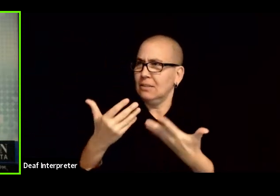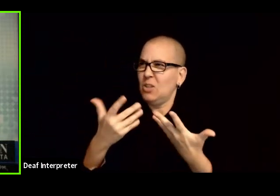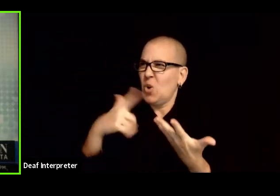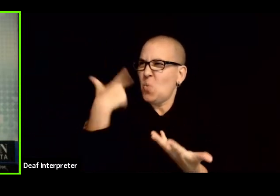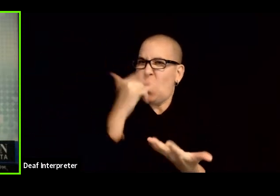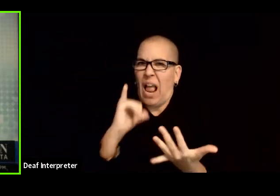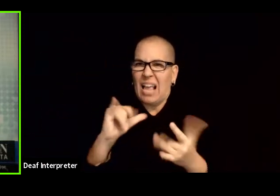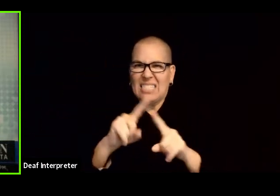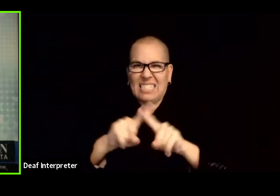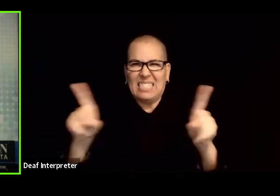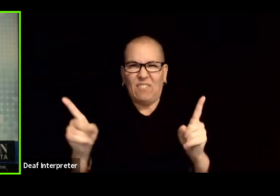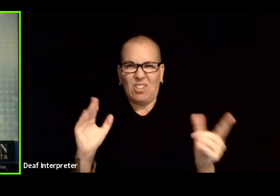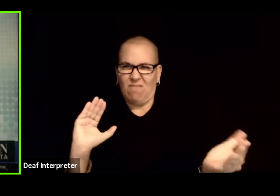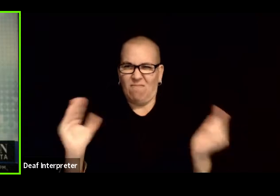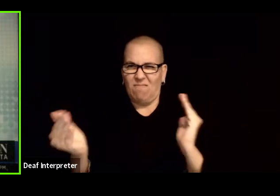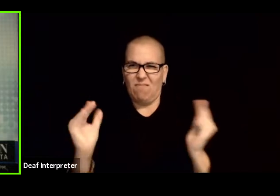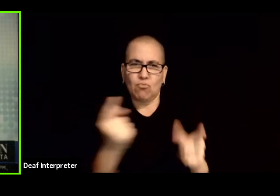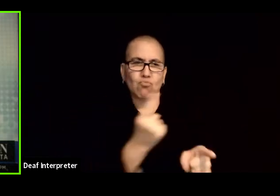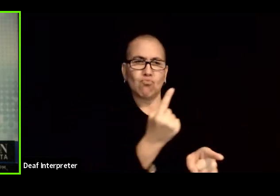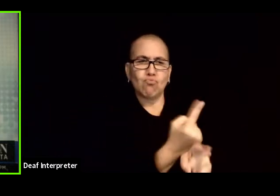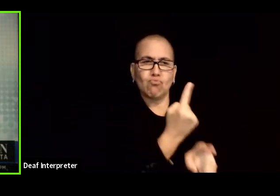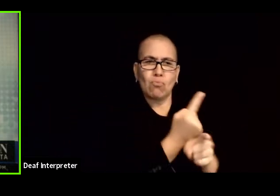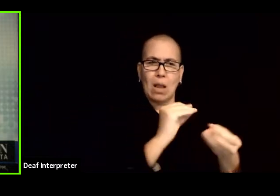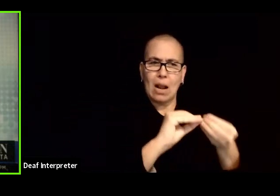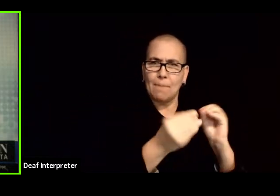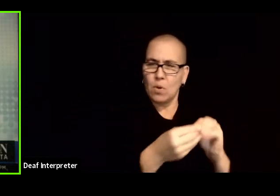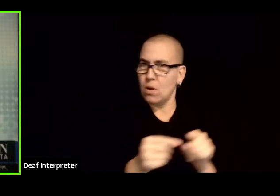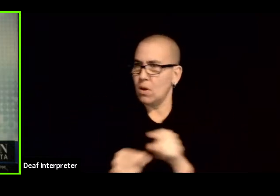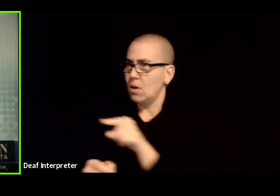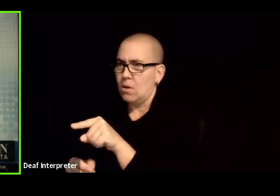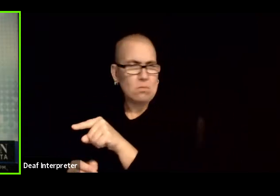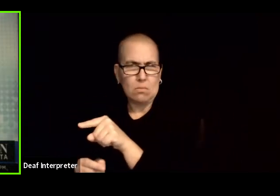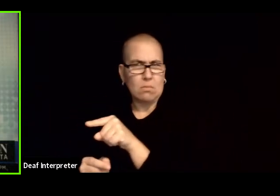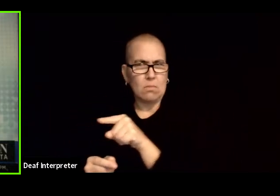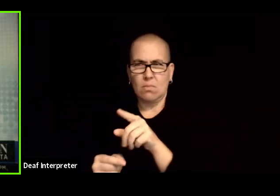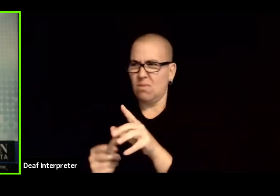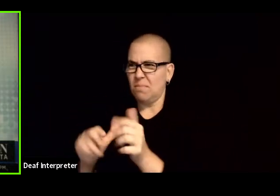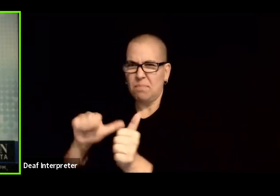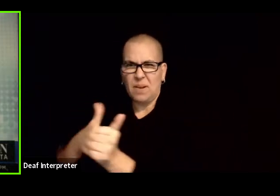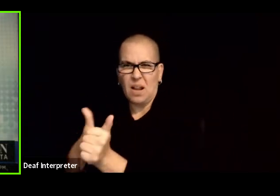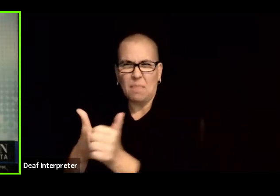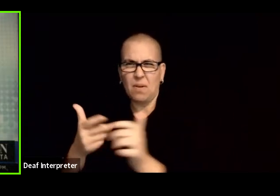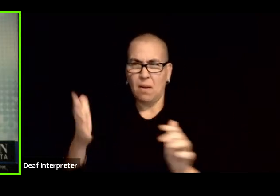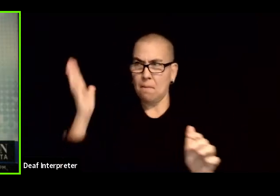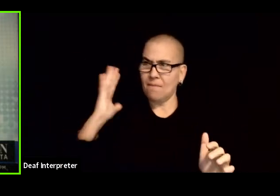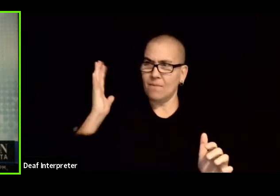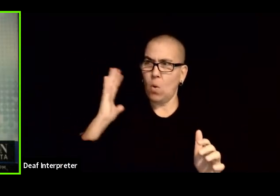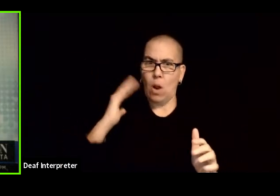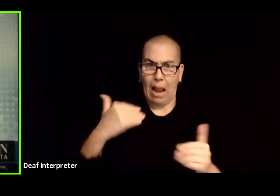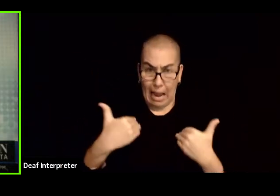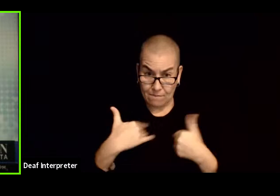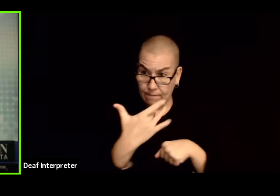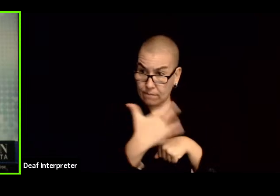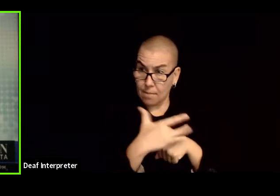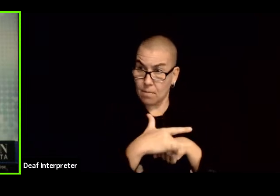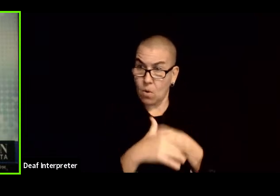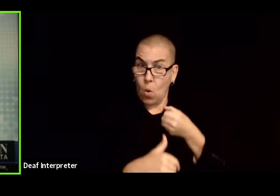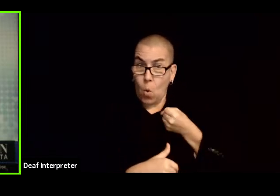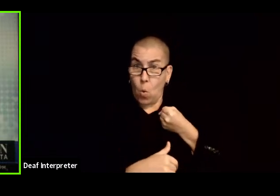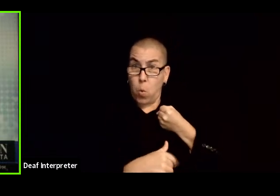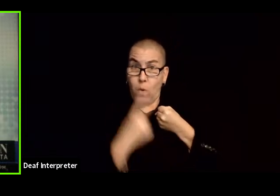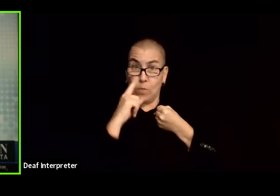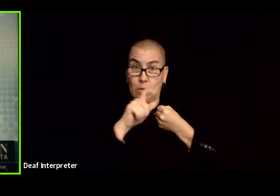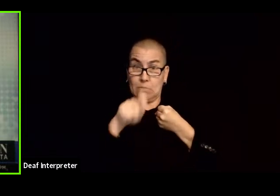and trends that we're seeing around the state with capacity. And Jeremy, I just